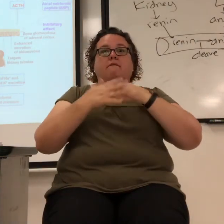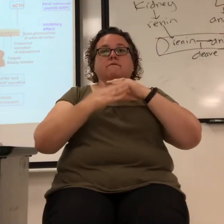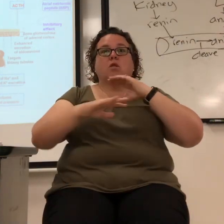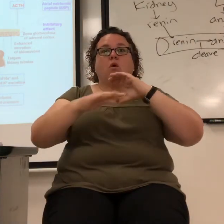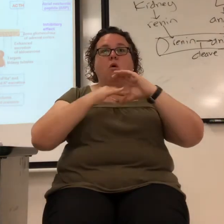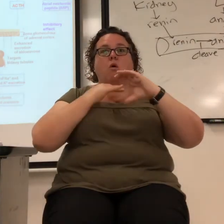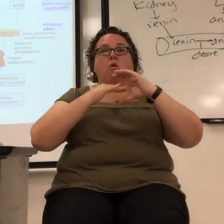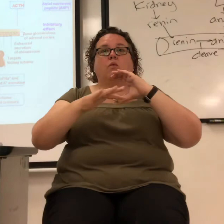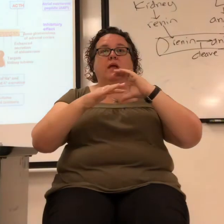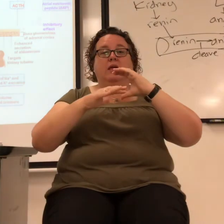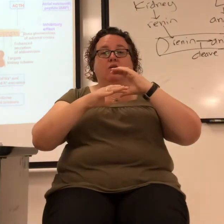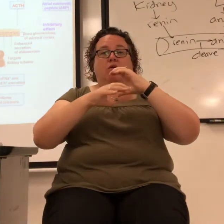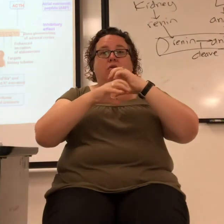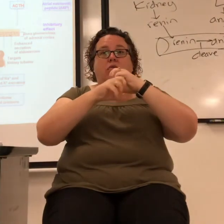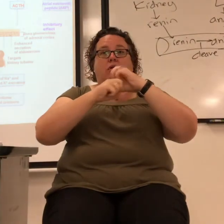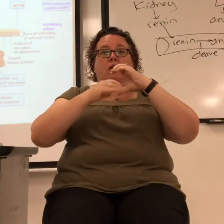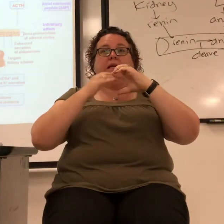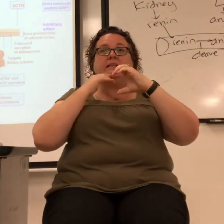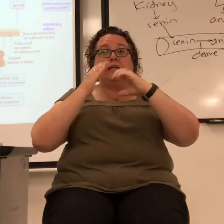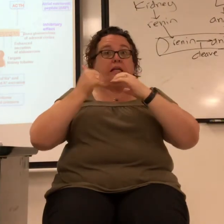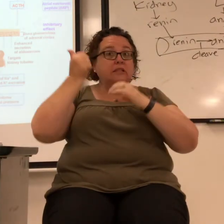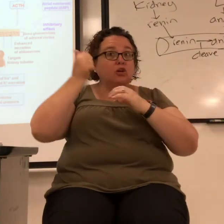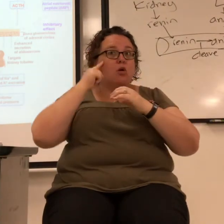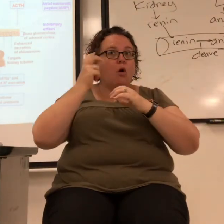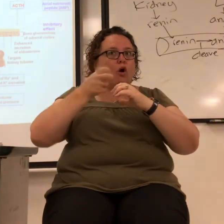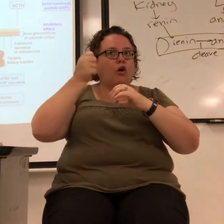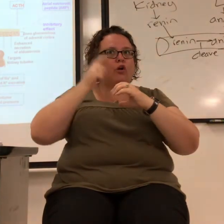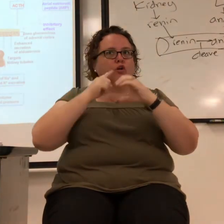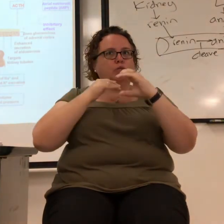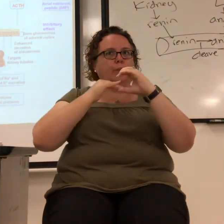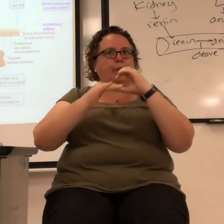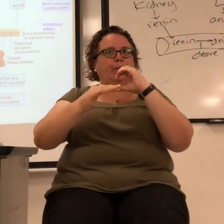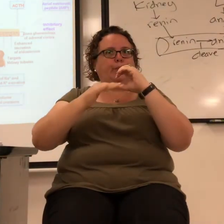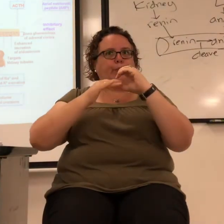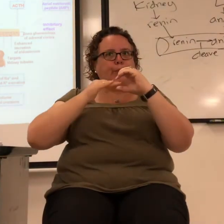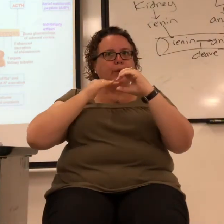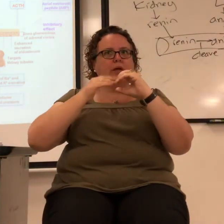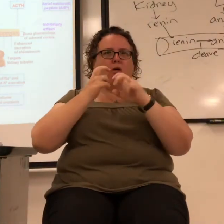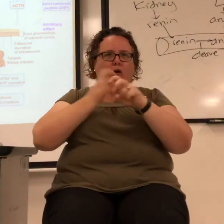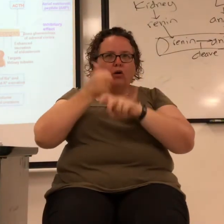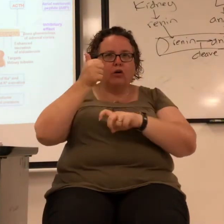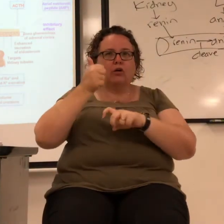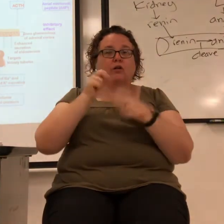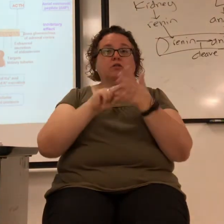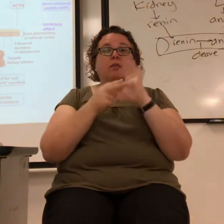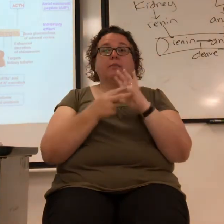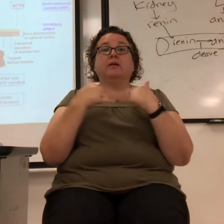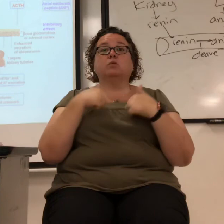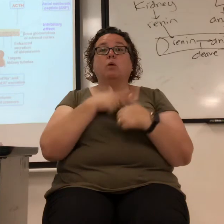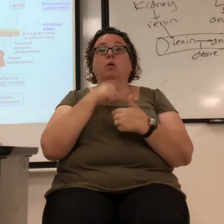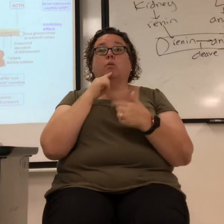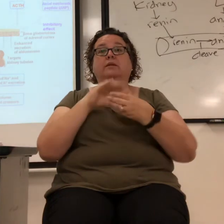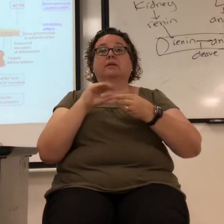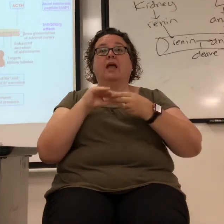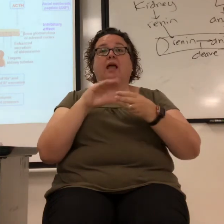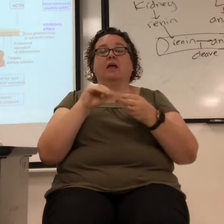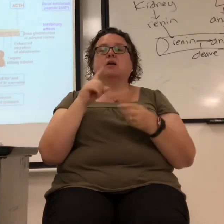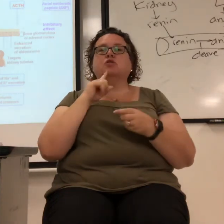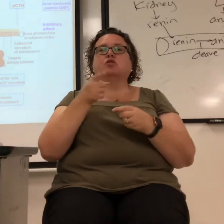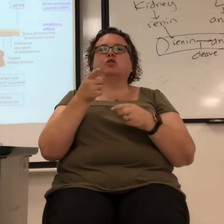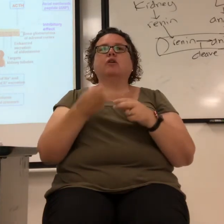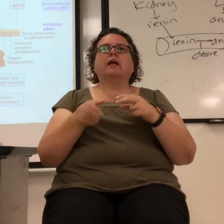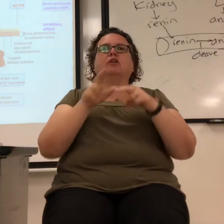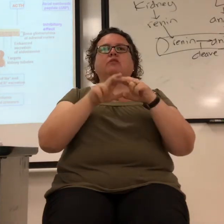it easier or harder for blood to flow past that chokehold? It's harder. So what we say in physiology words, you're increasing the